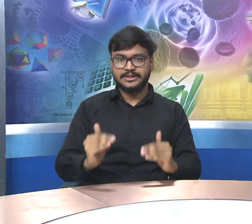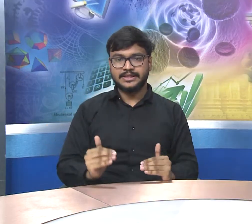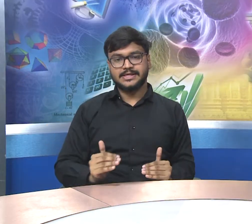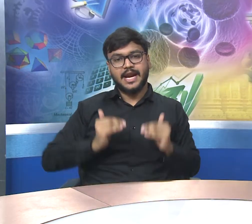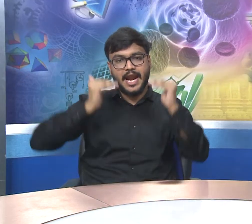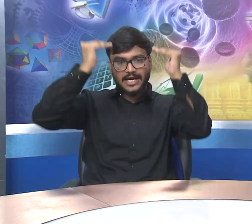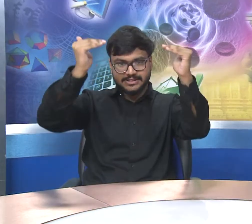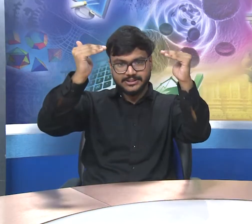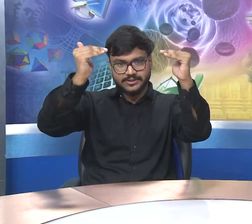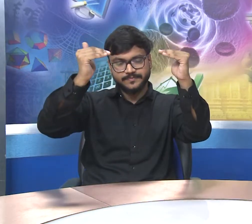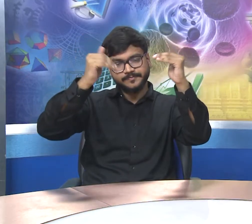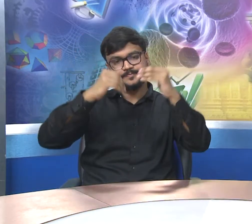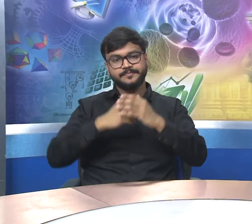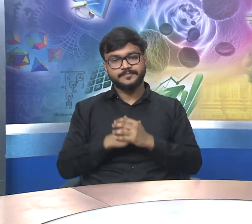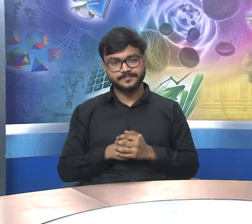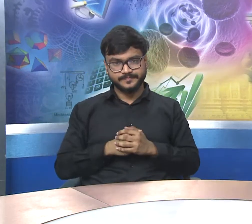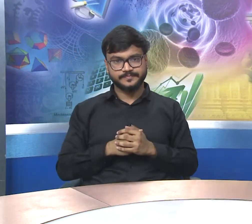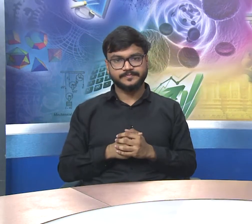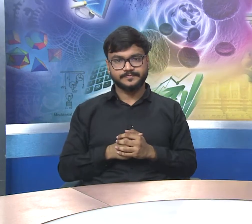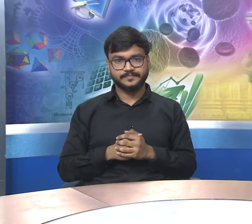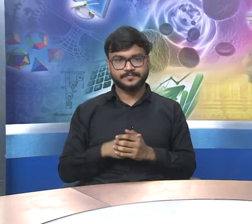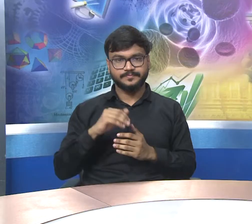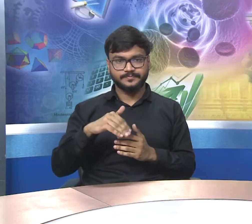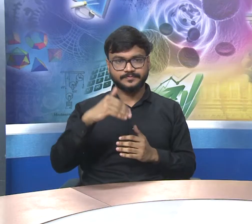have advanced medical services.